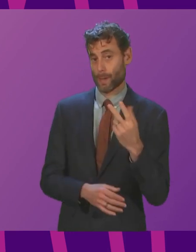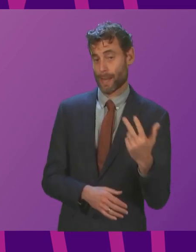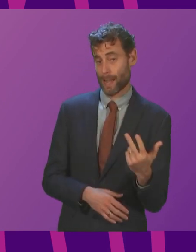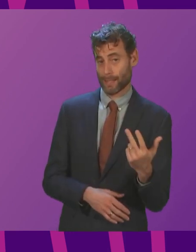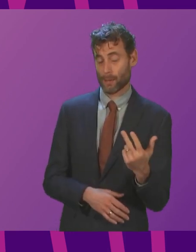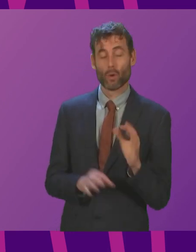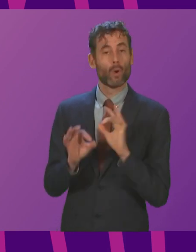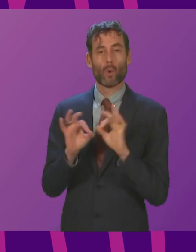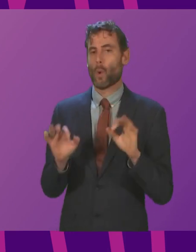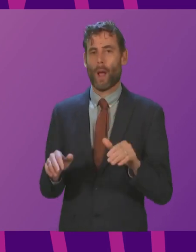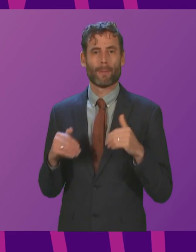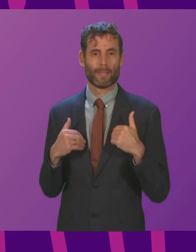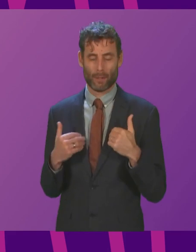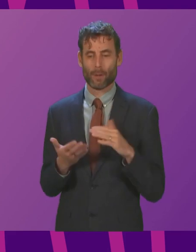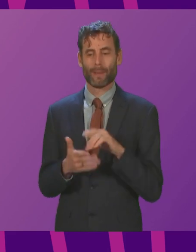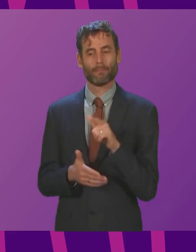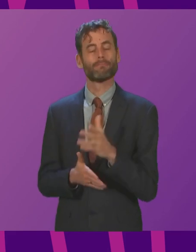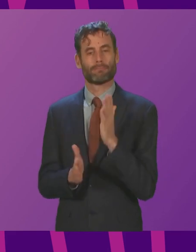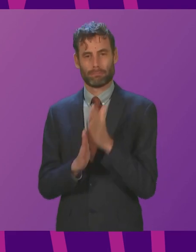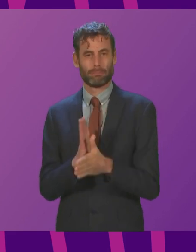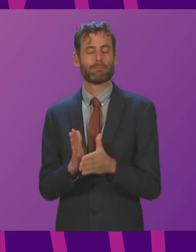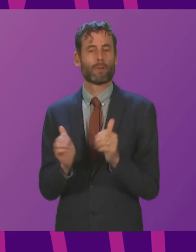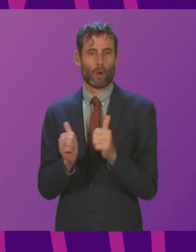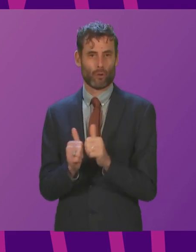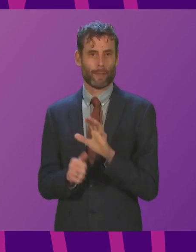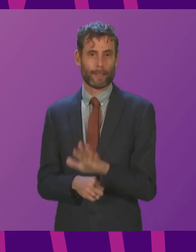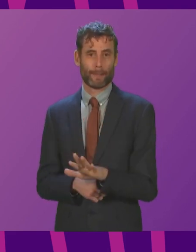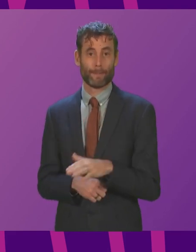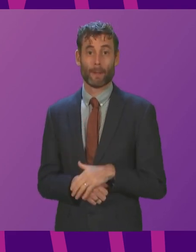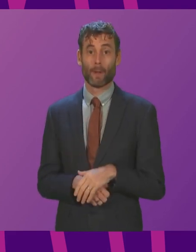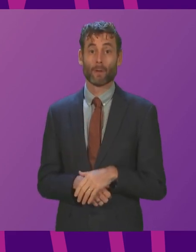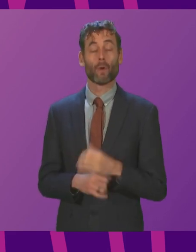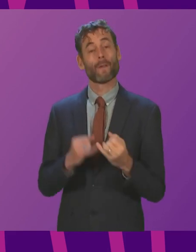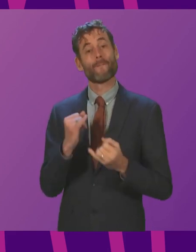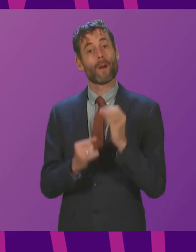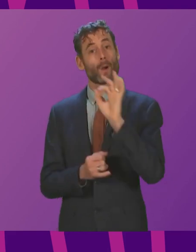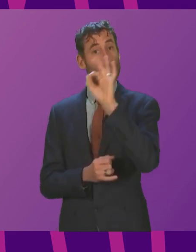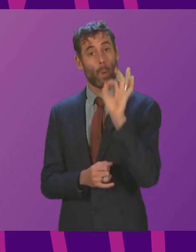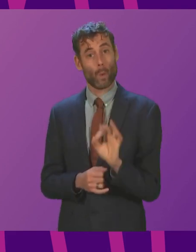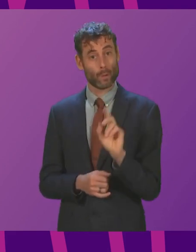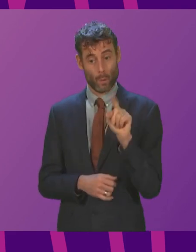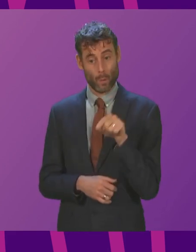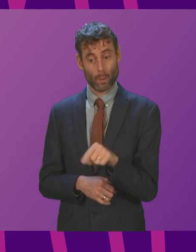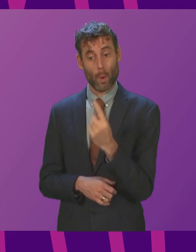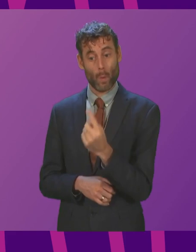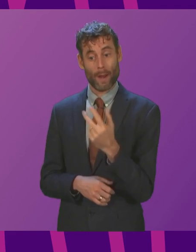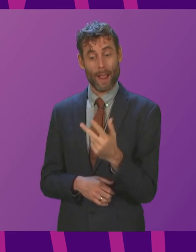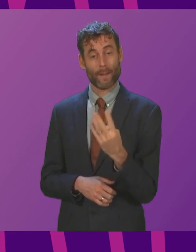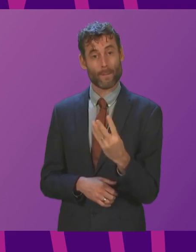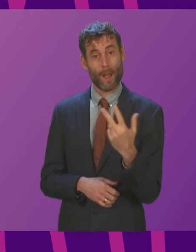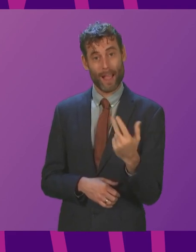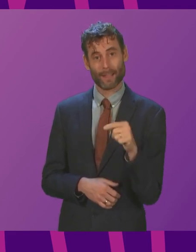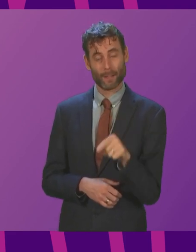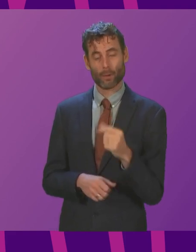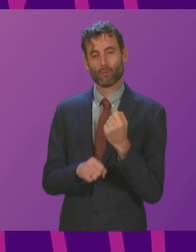28. There were no abstentions. The motion is therefore agreed. The final question is that motion 1848 in the